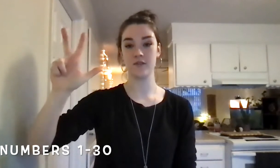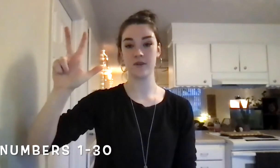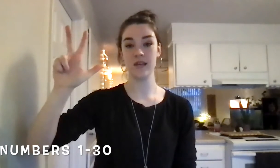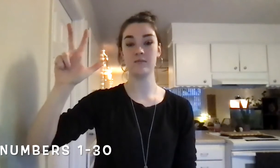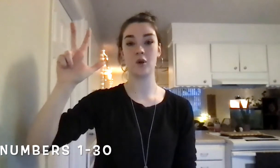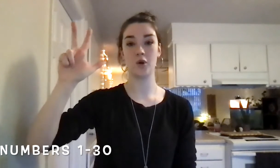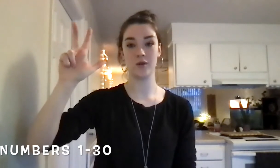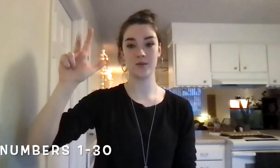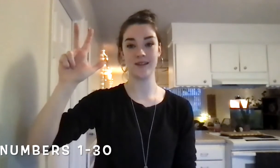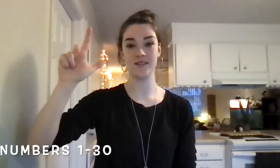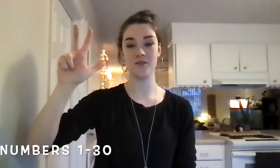23 or 23,